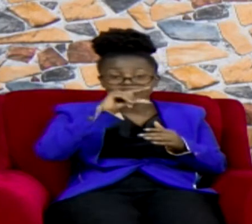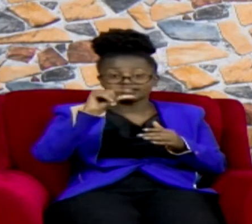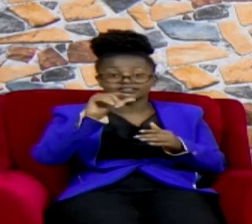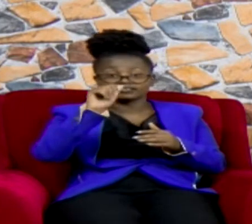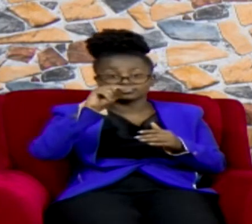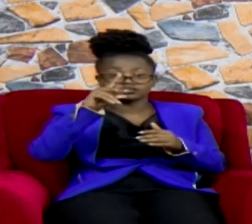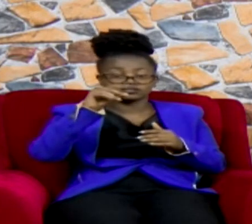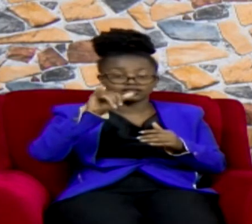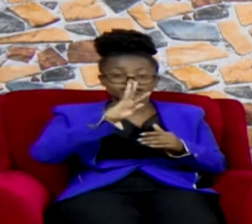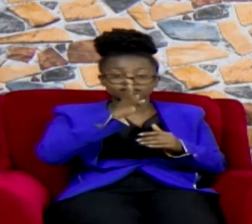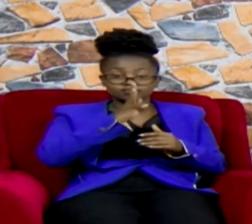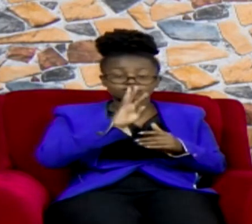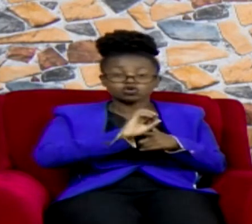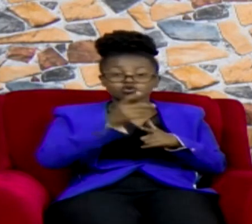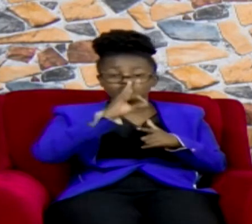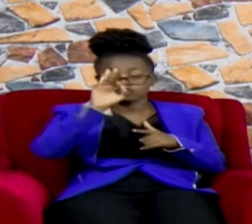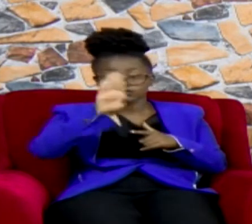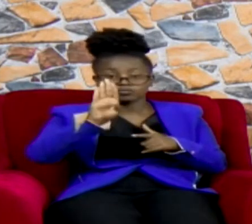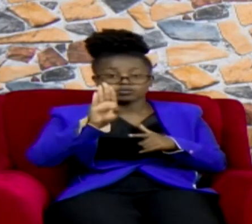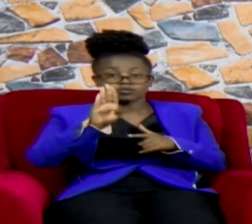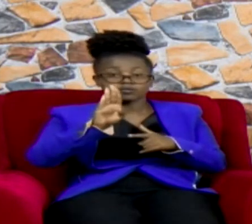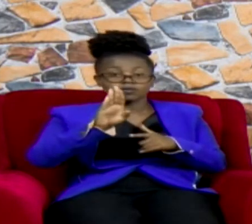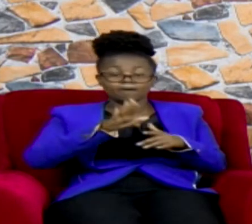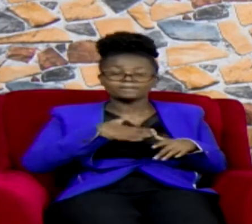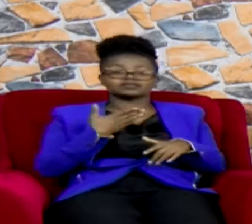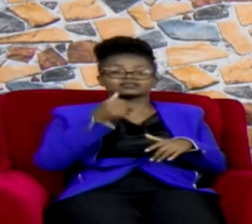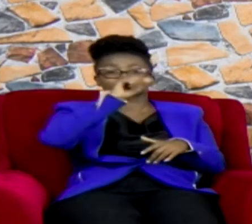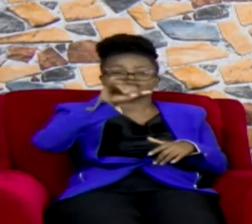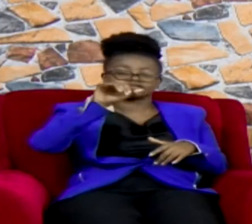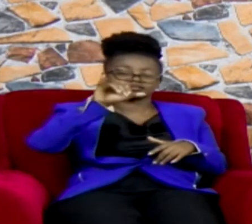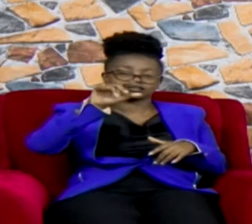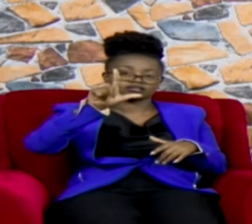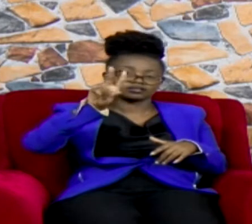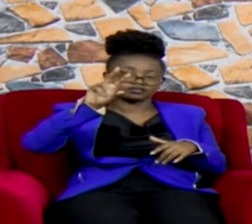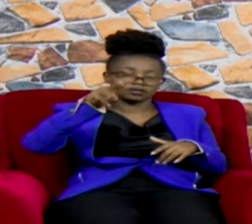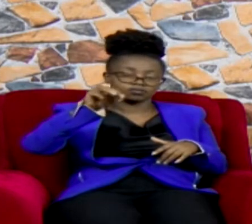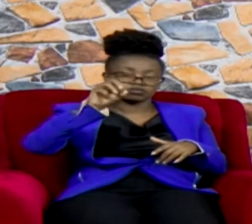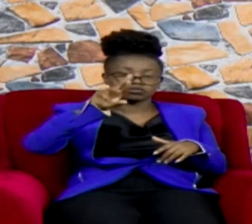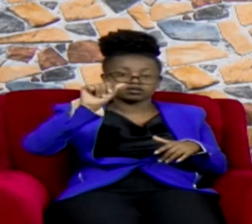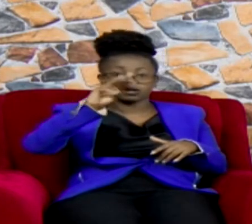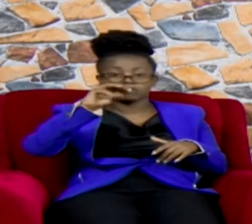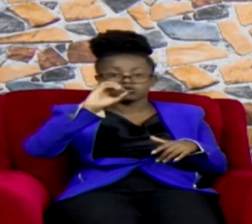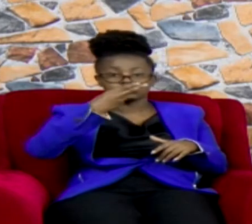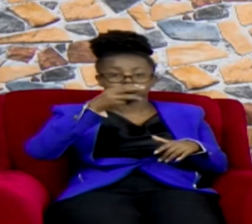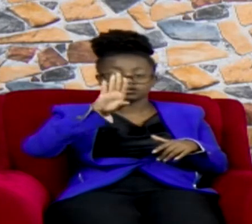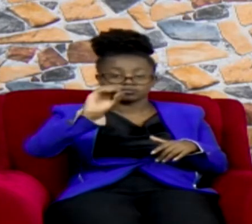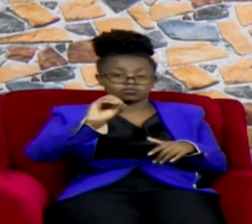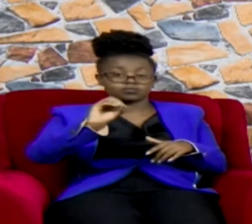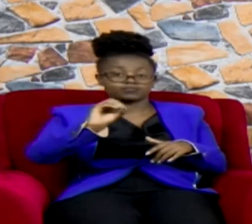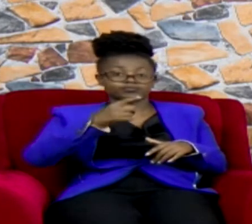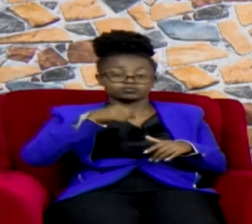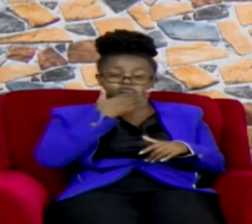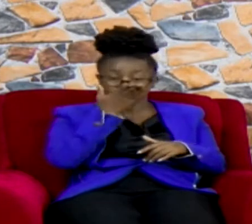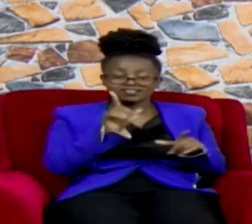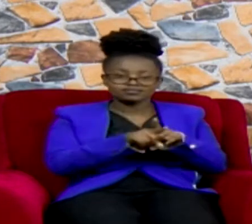Instagram, Andy Speaks, or go to our Facebook page or my personal page, Sylvia Moramo Chabo, and we shall be able to respond. Even if you go to the